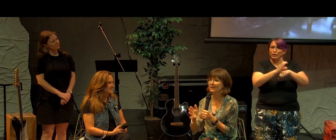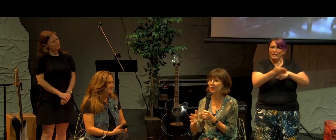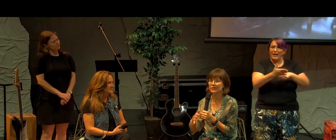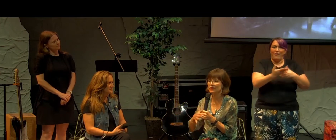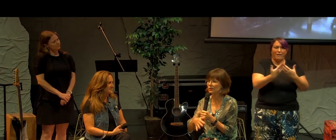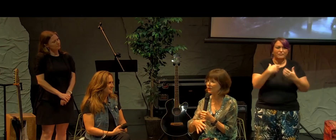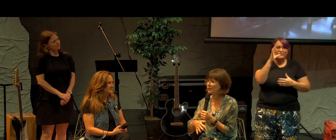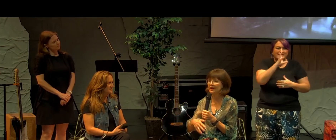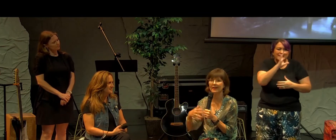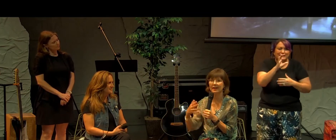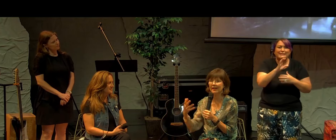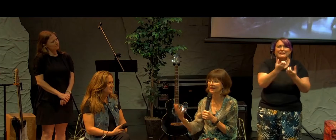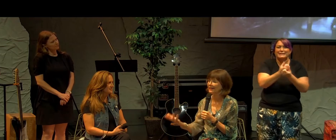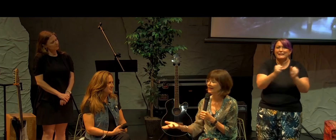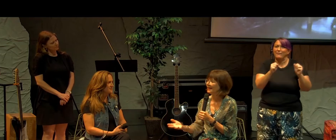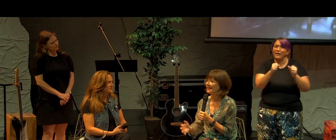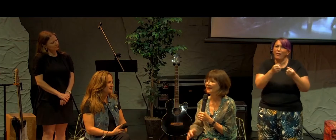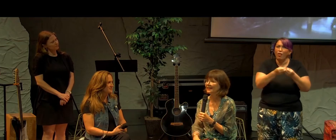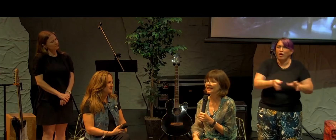saving the lost, serving where they can,